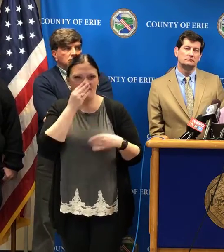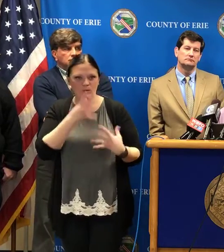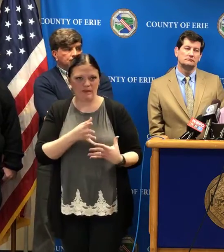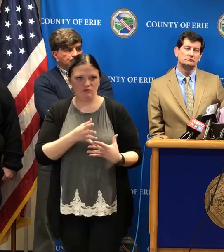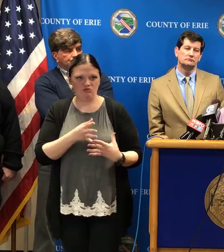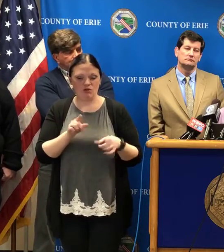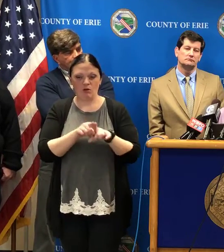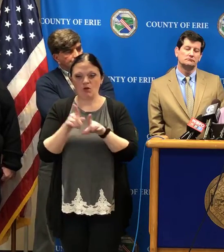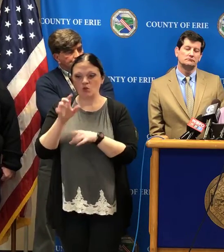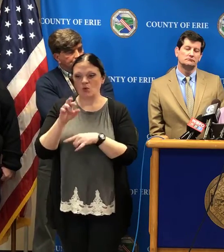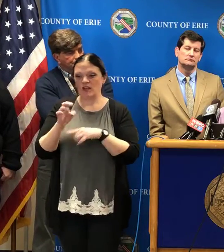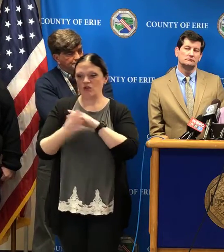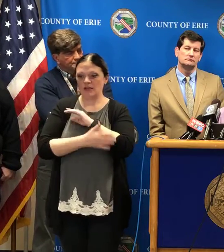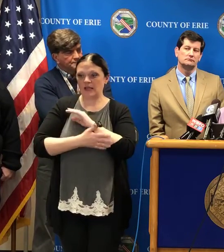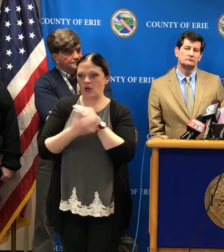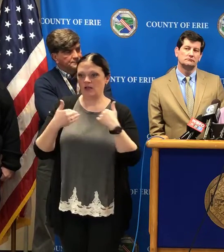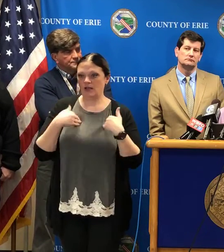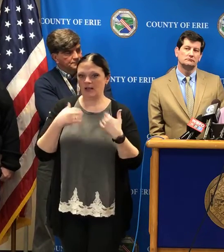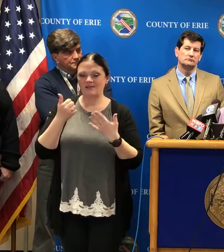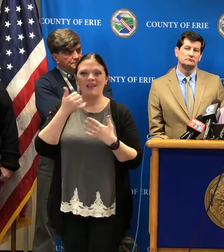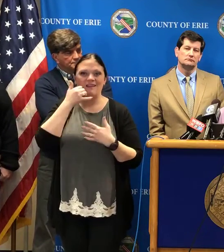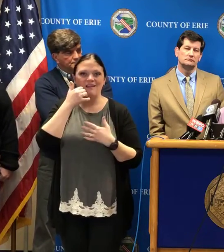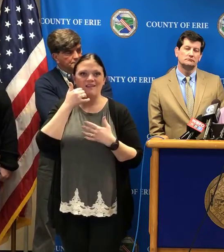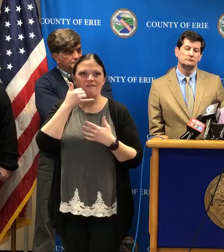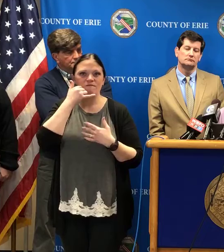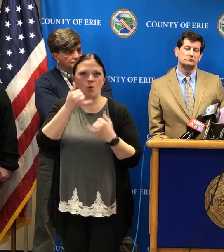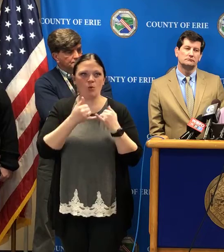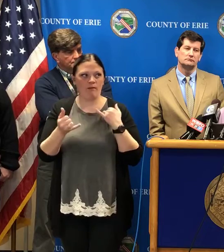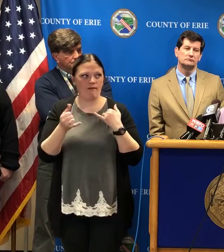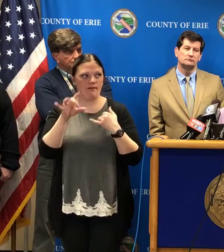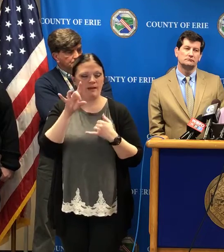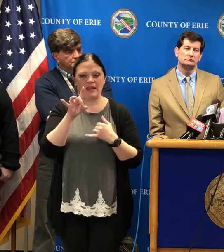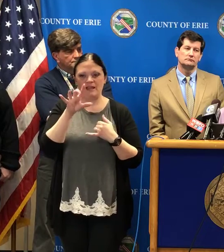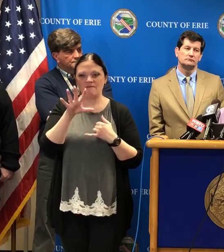Erie County has a help phone line, is